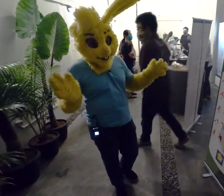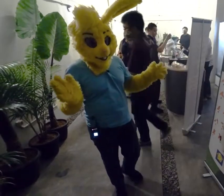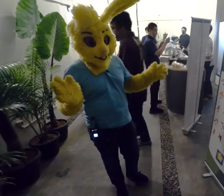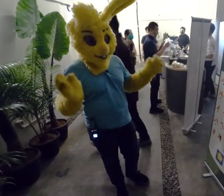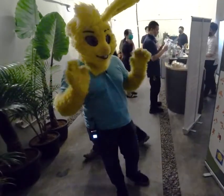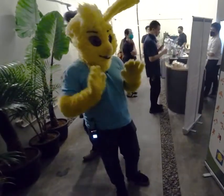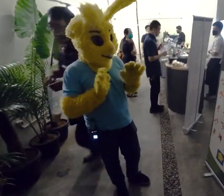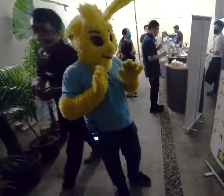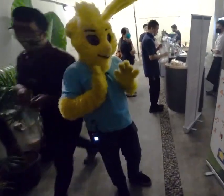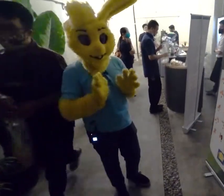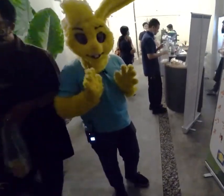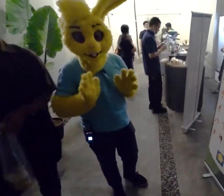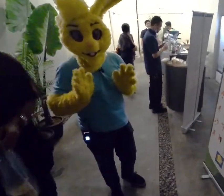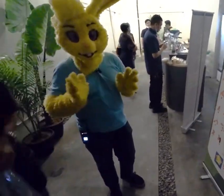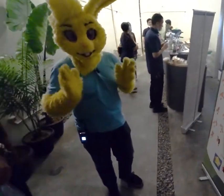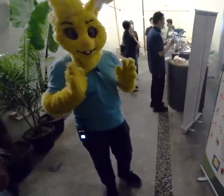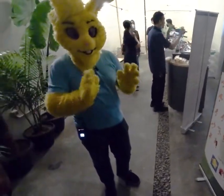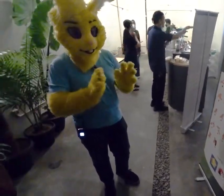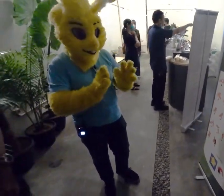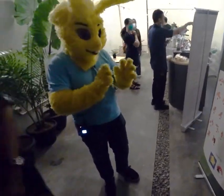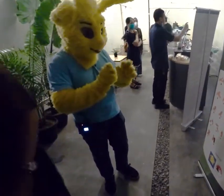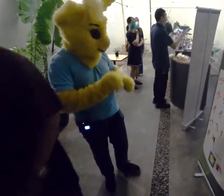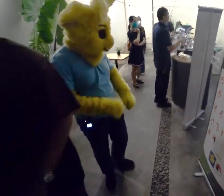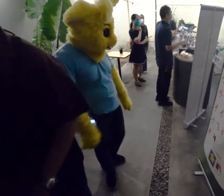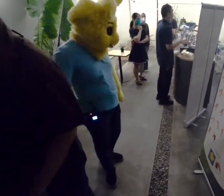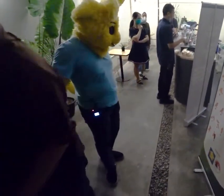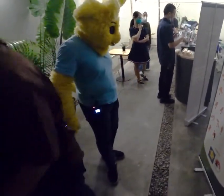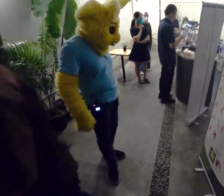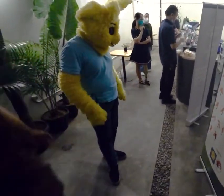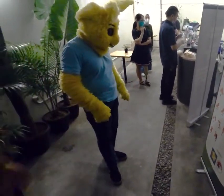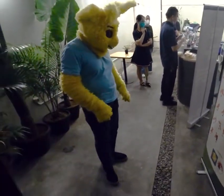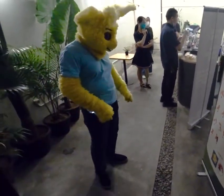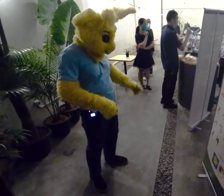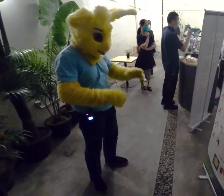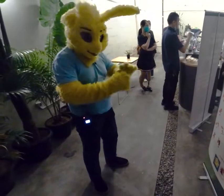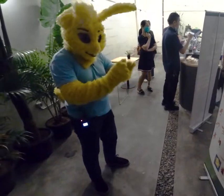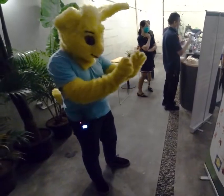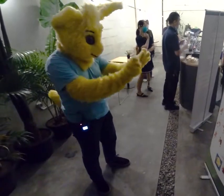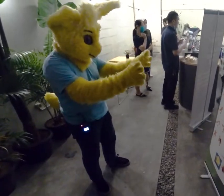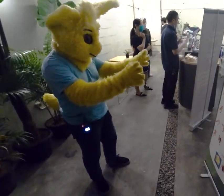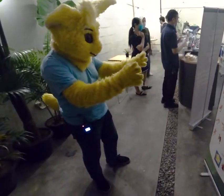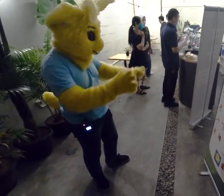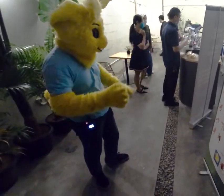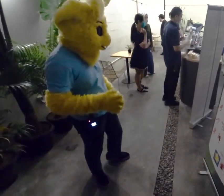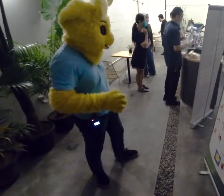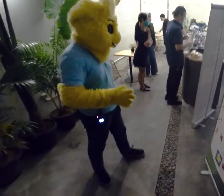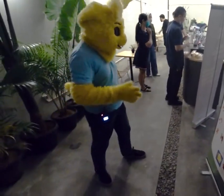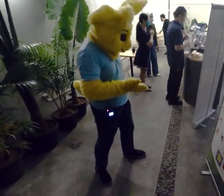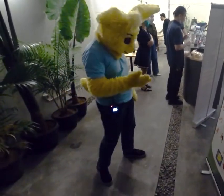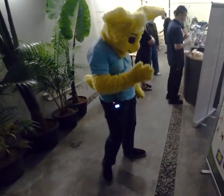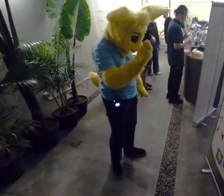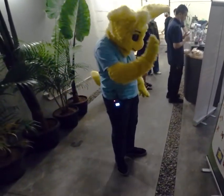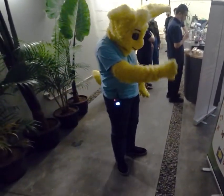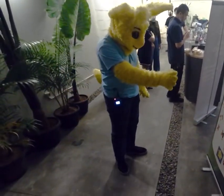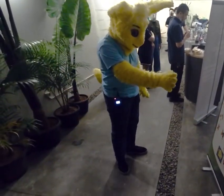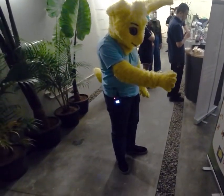lie, this is very very interesting. And right in here, this is the chart